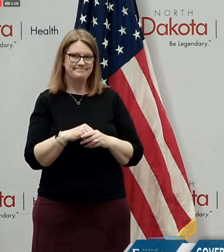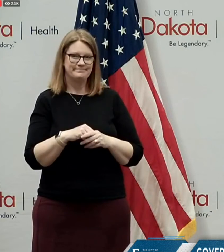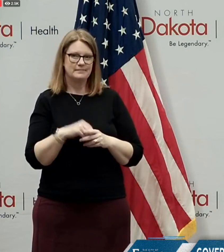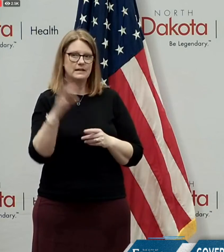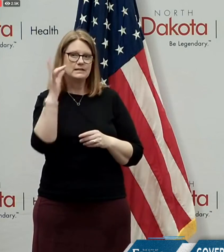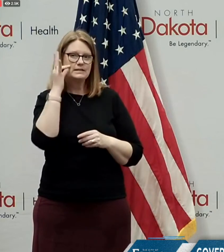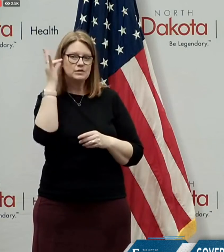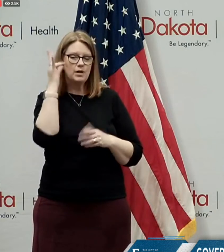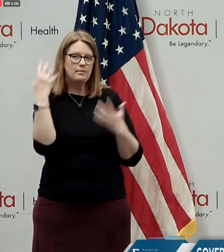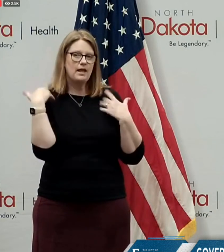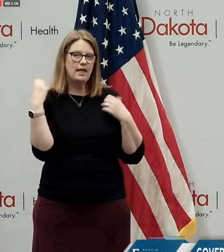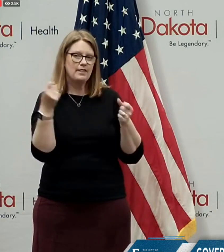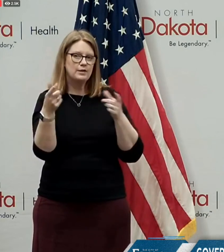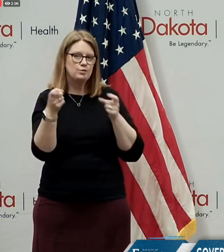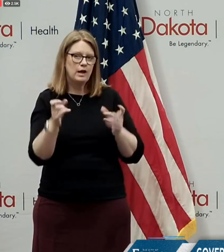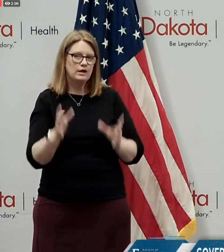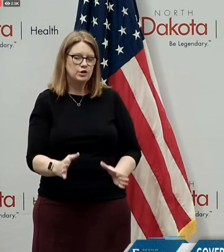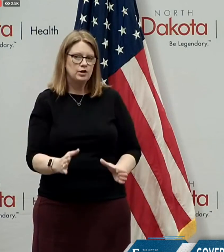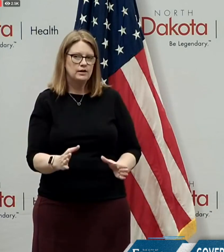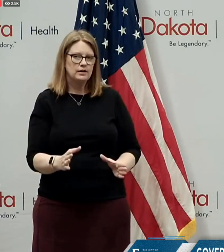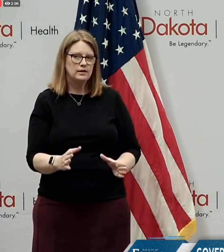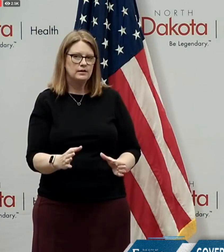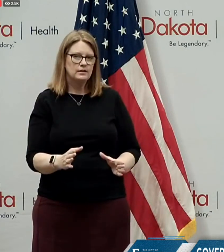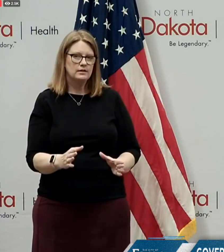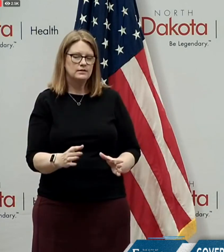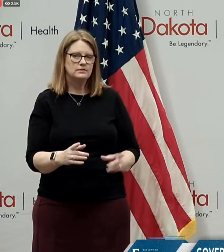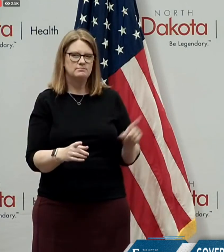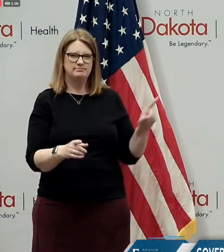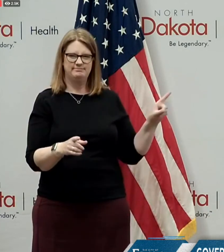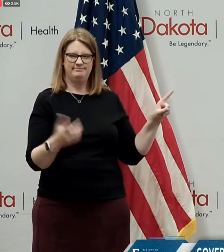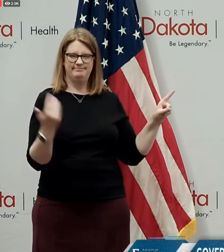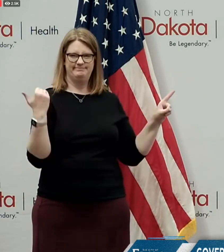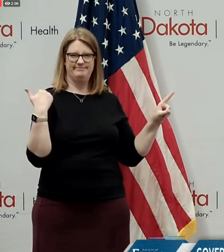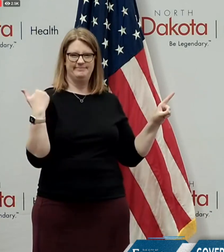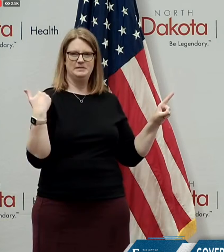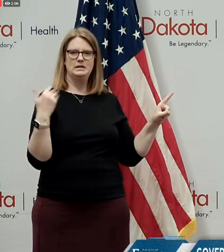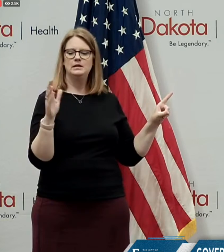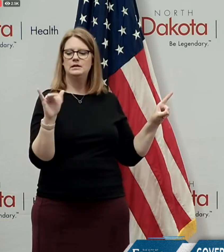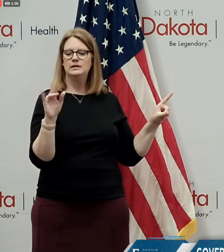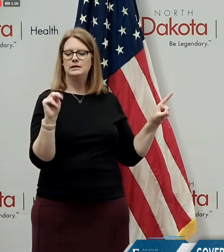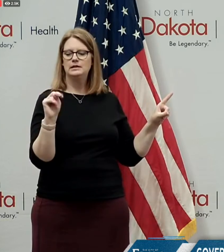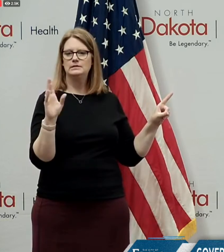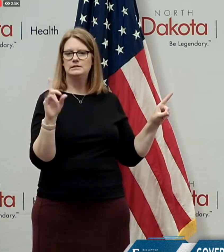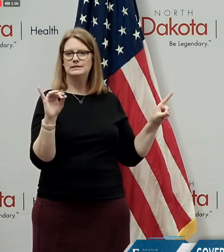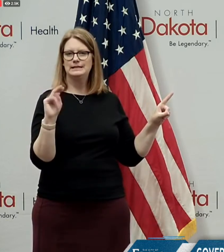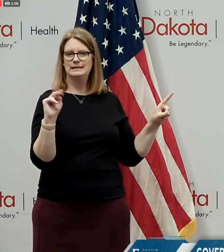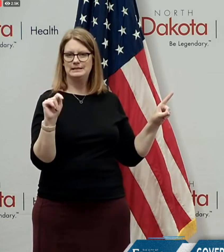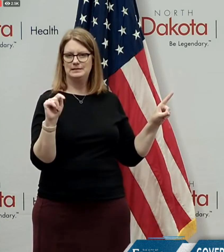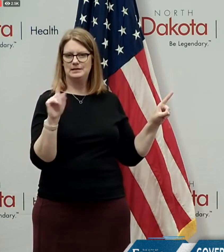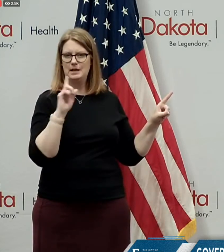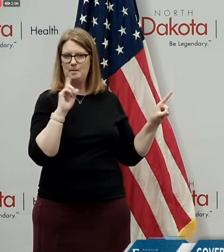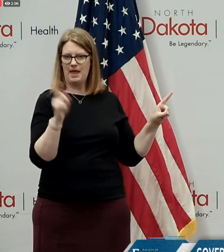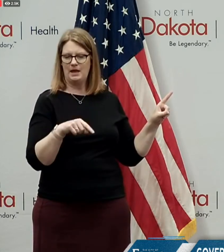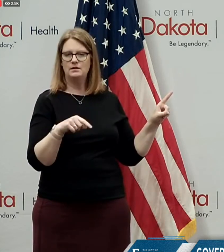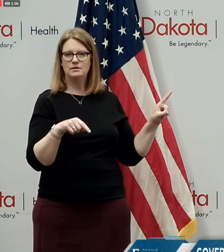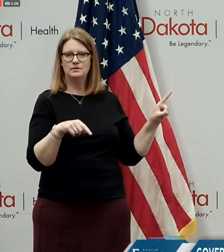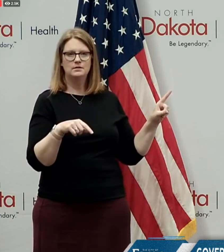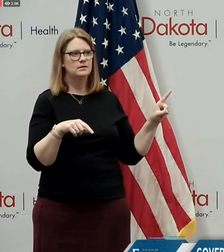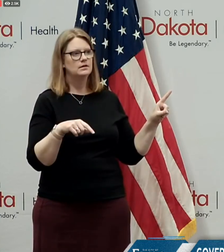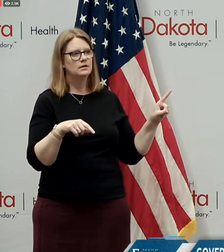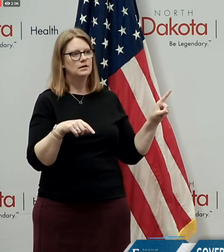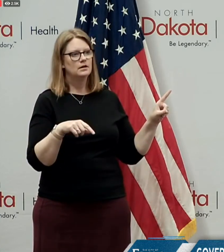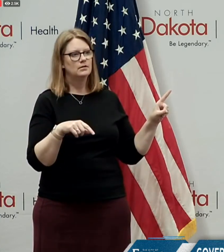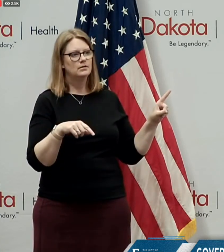tribal health director, but also we put her in charge of the incident command, which again, the structures under that